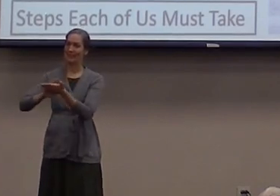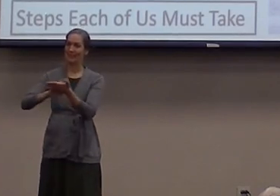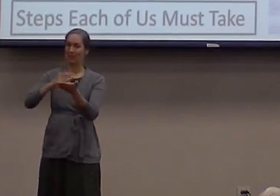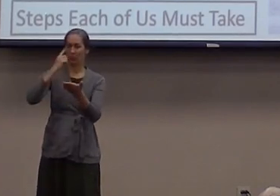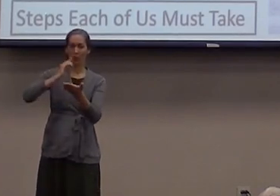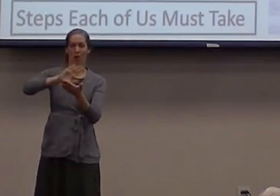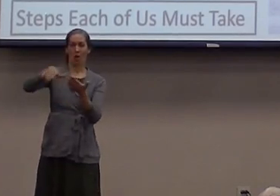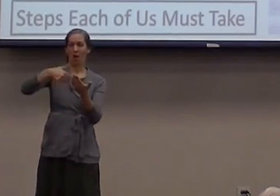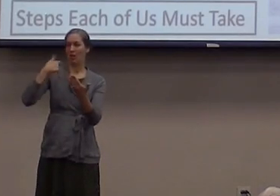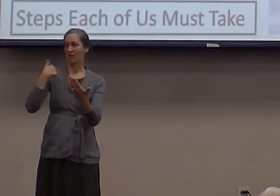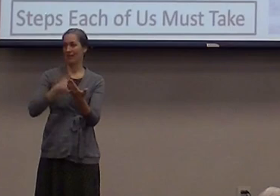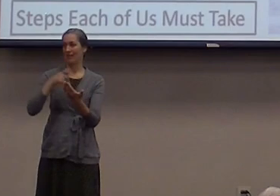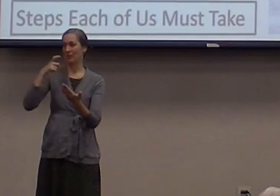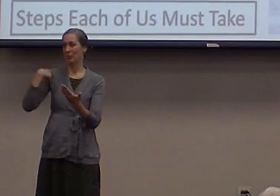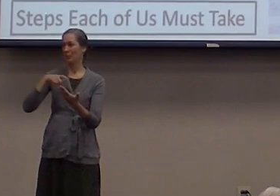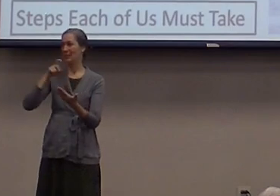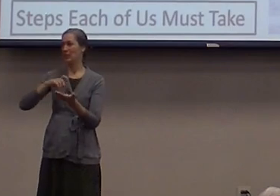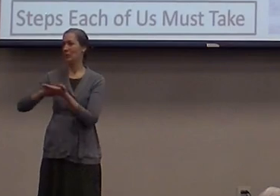up as we go.